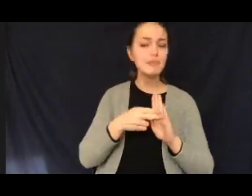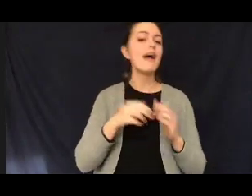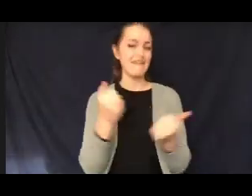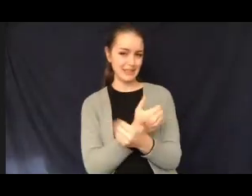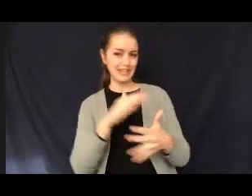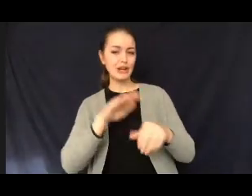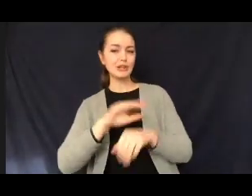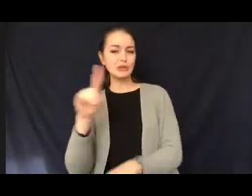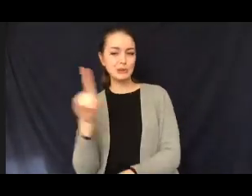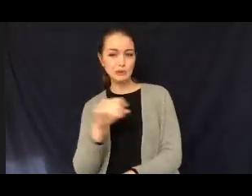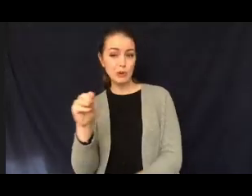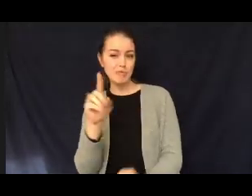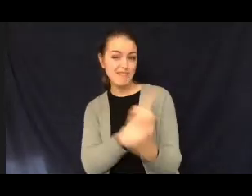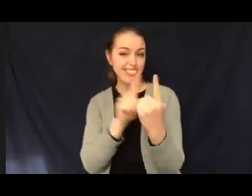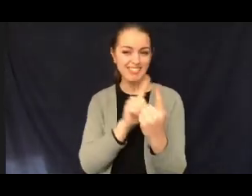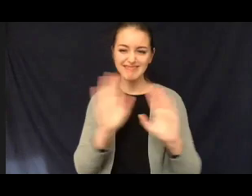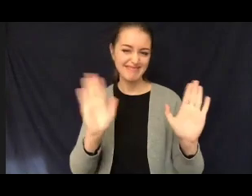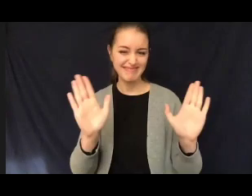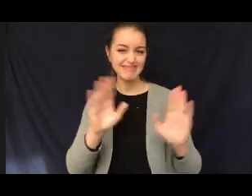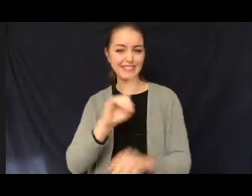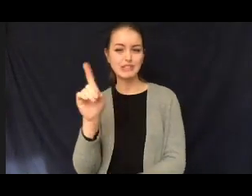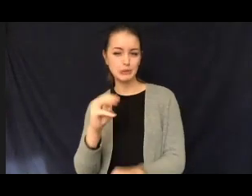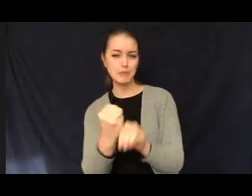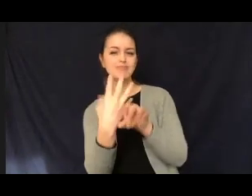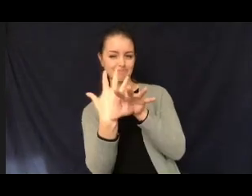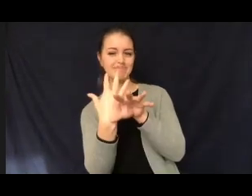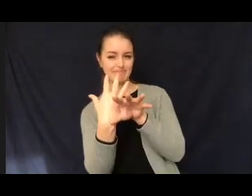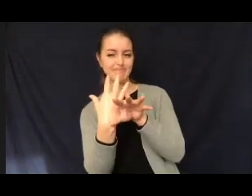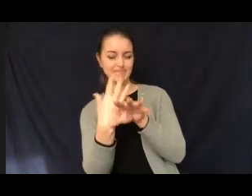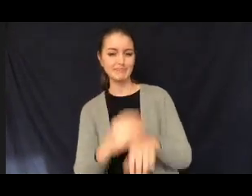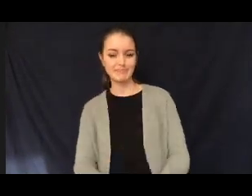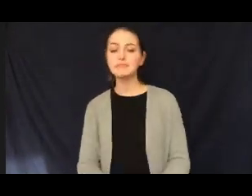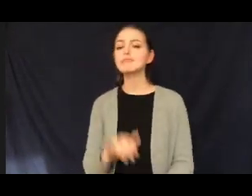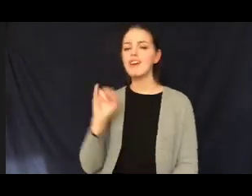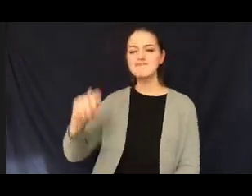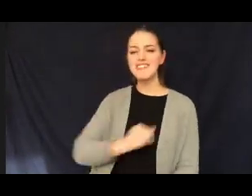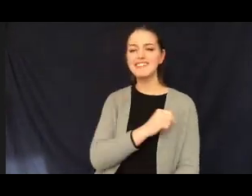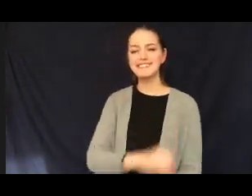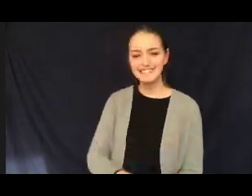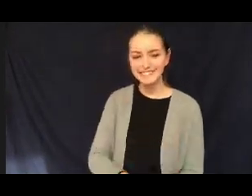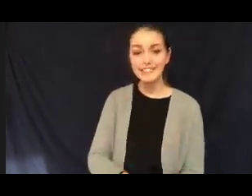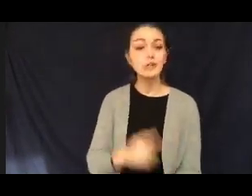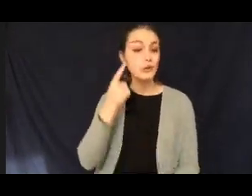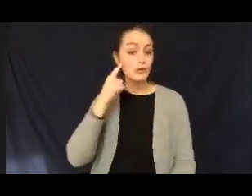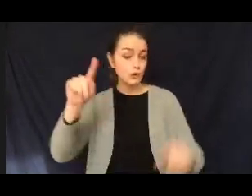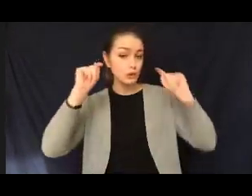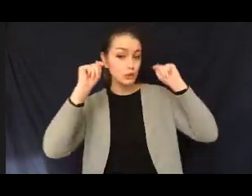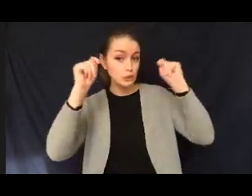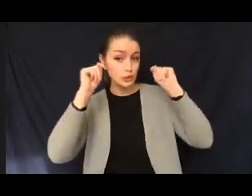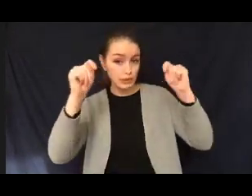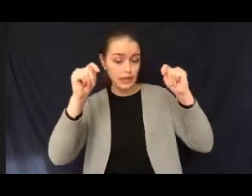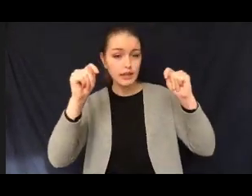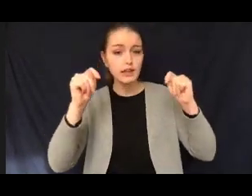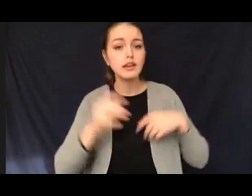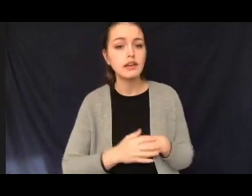on Zoom? It's all going Okay. on Zoom. That's why Okay. hardly anybody in here. Yeah. Oh, man. And so to do the tutoring, that's all on Zoom now also.